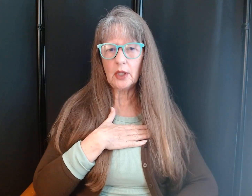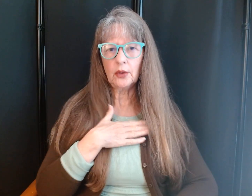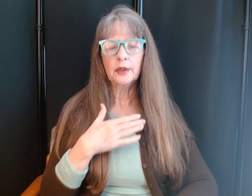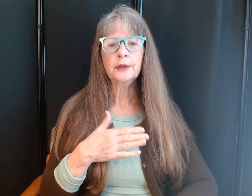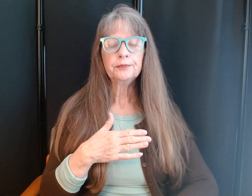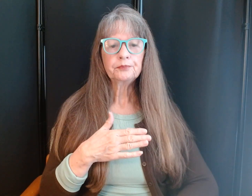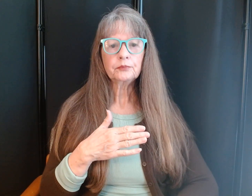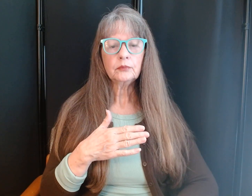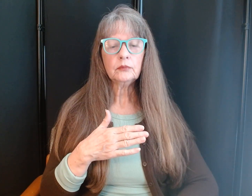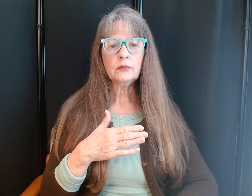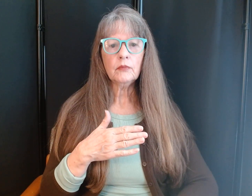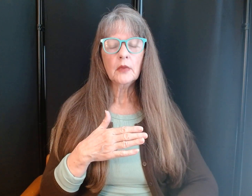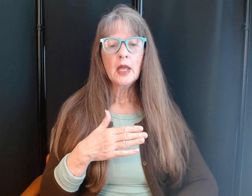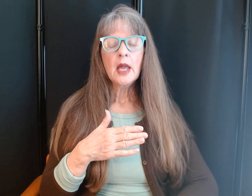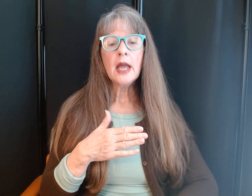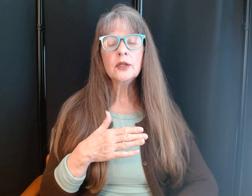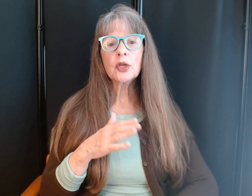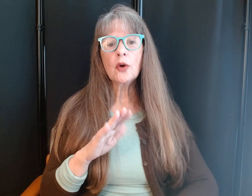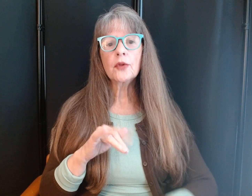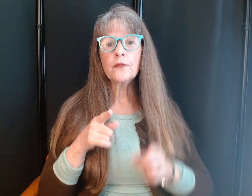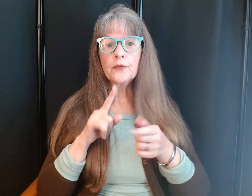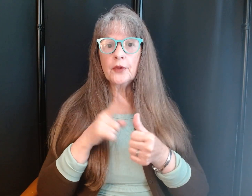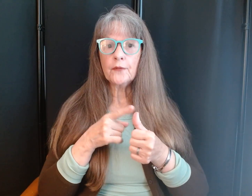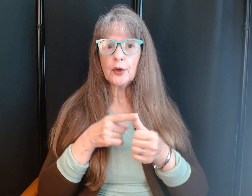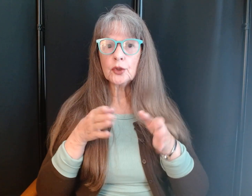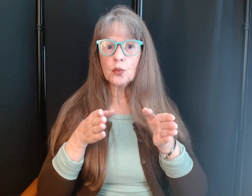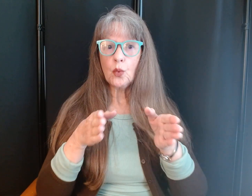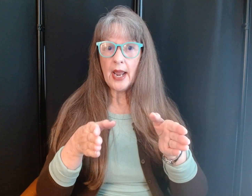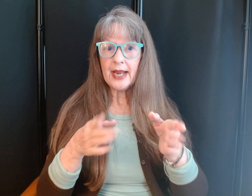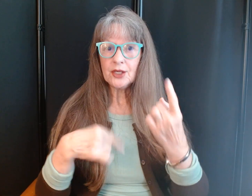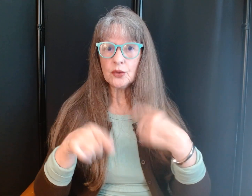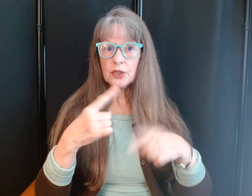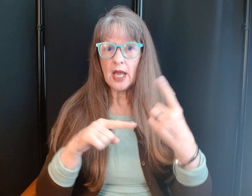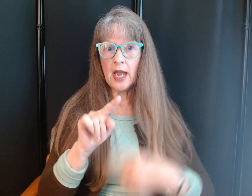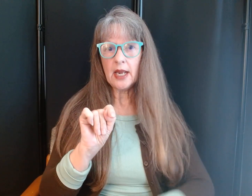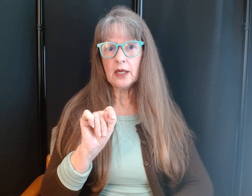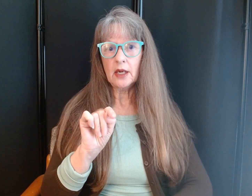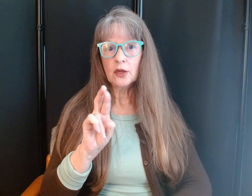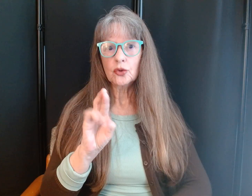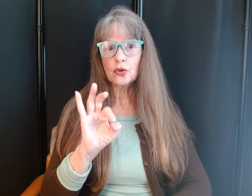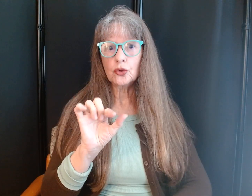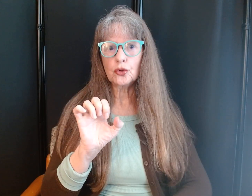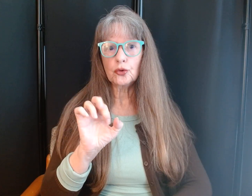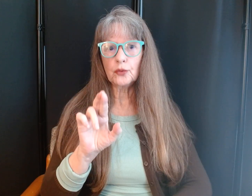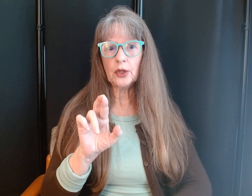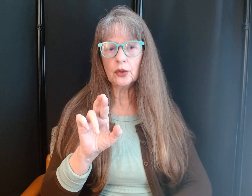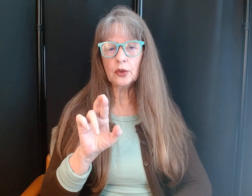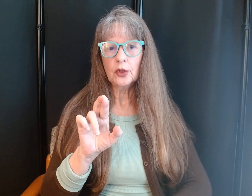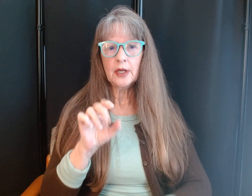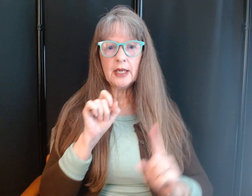here. And so the first way to sign trigger